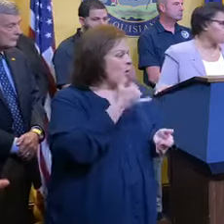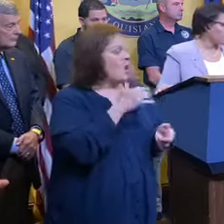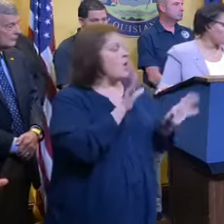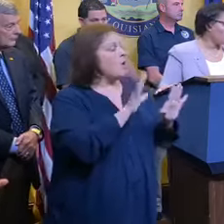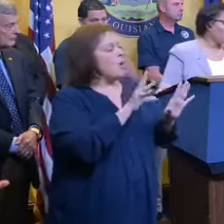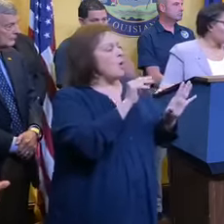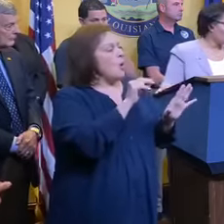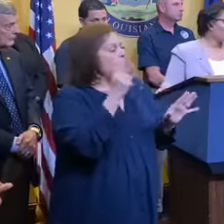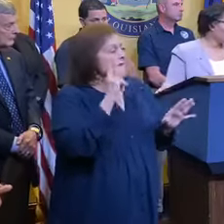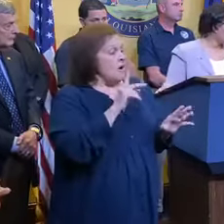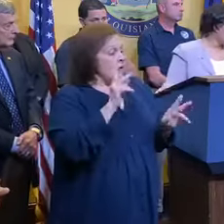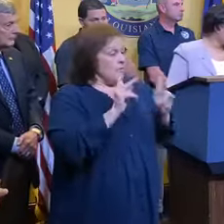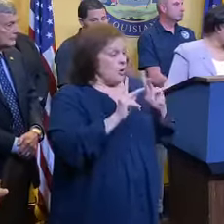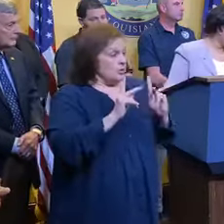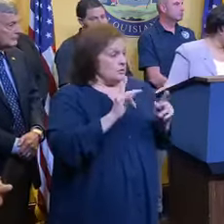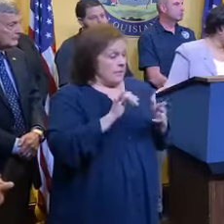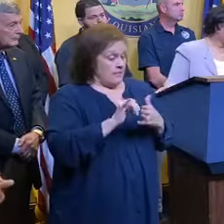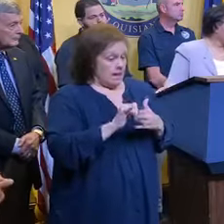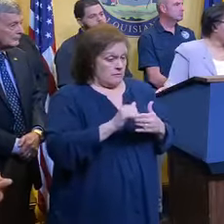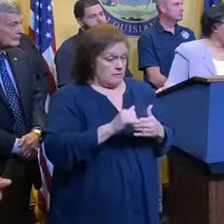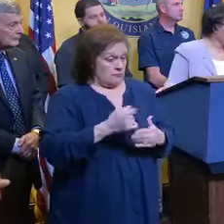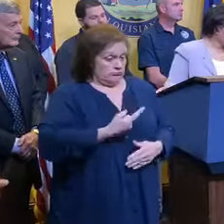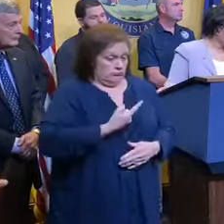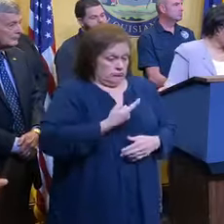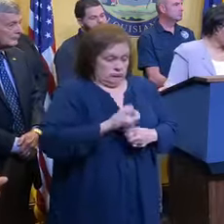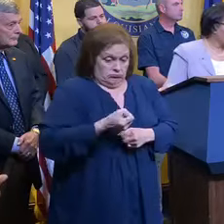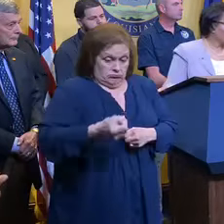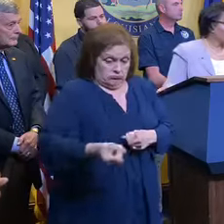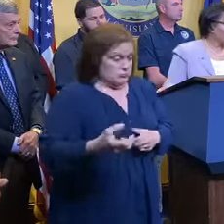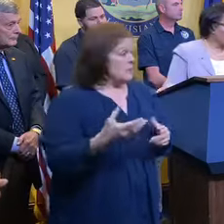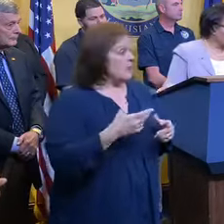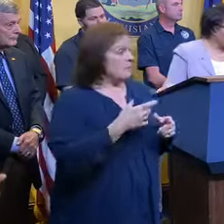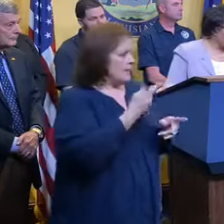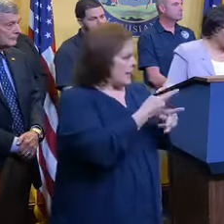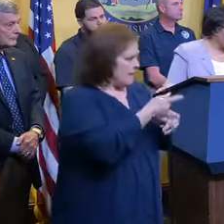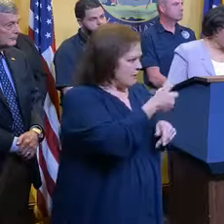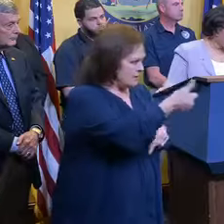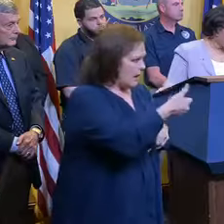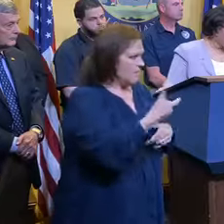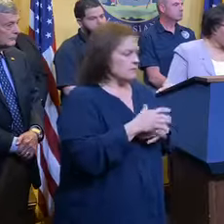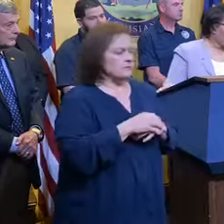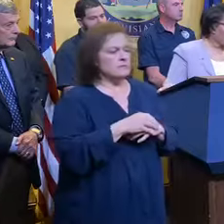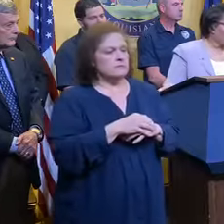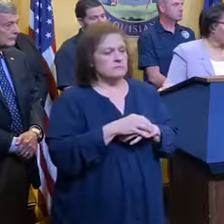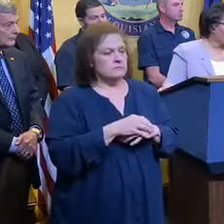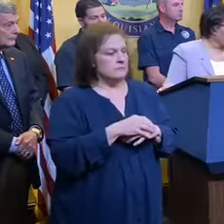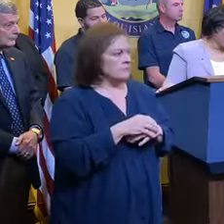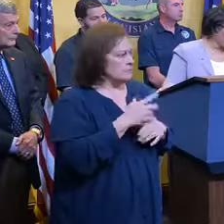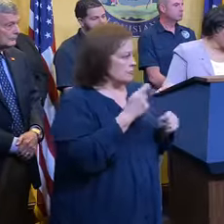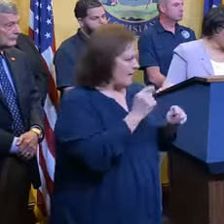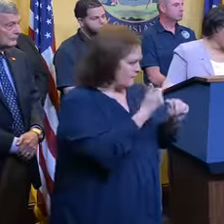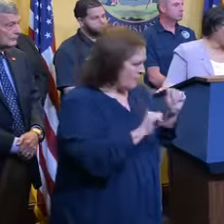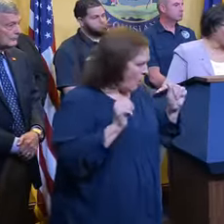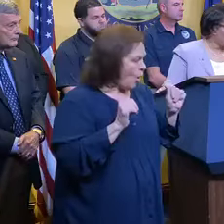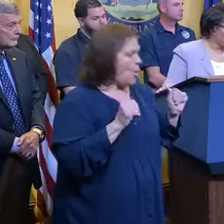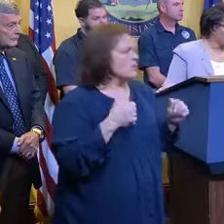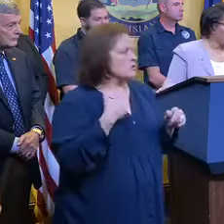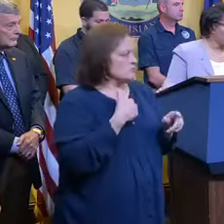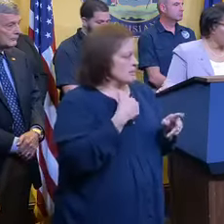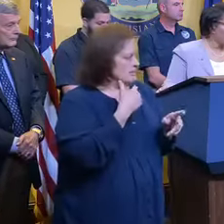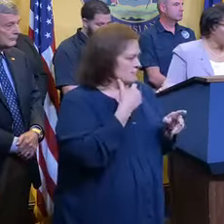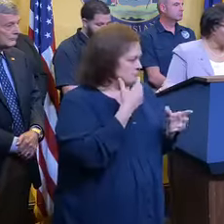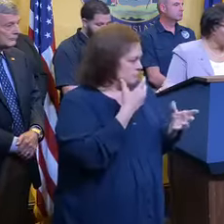quarantine, no ma'am. Quarantine is just that. Take care of yourself, stay out of harm's way, and we care about you, and we're gonna